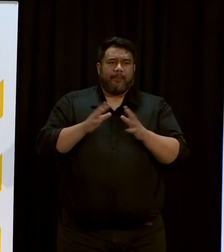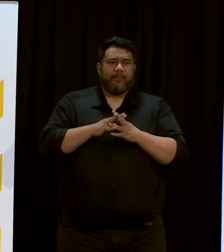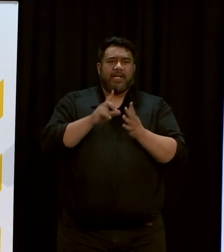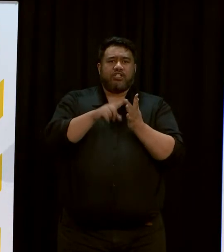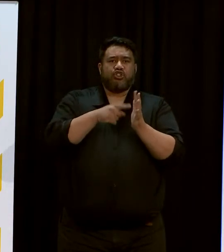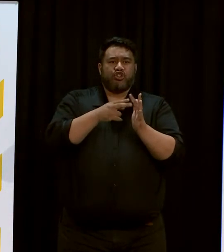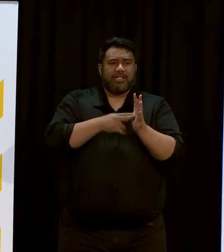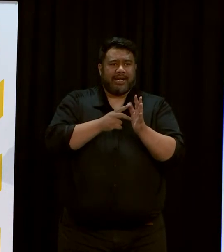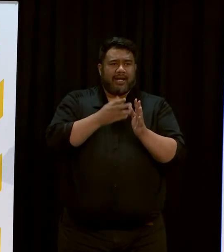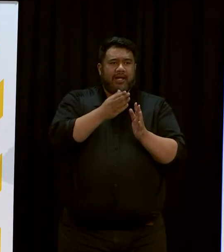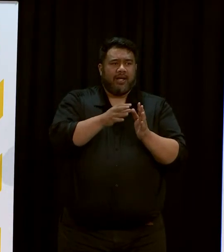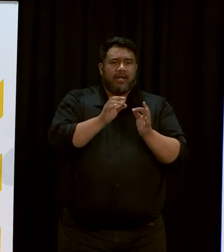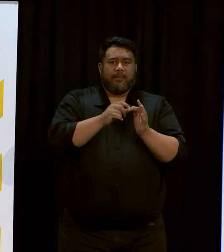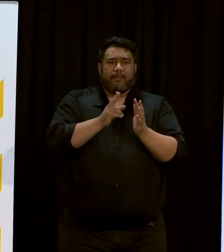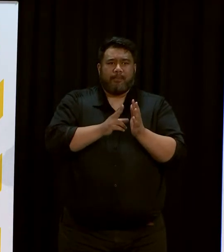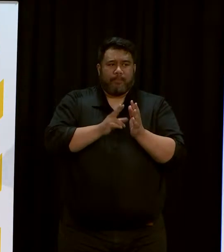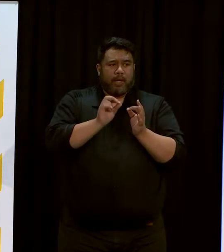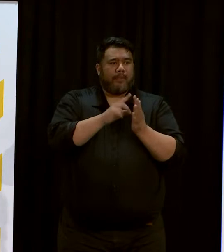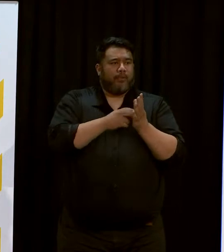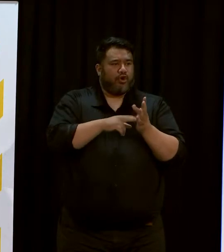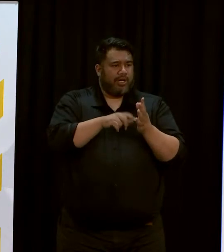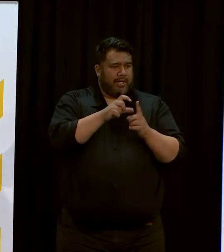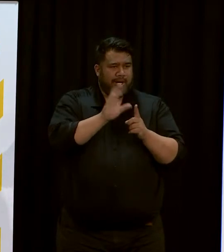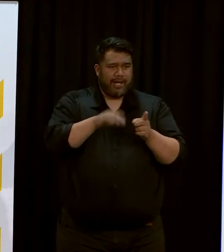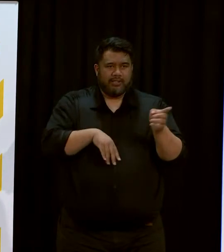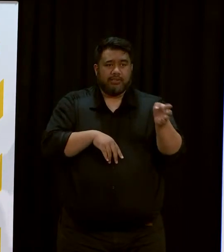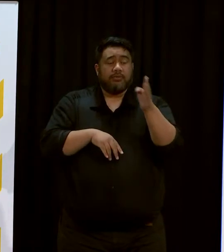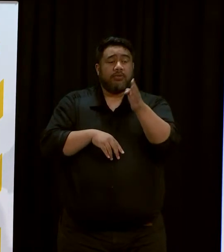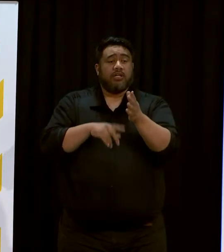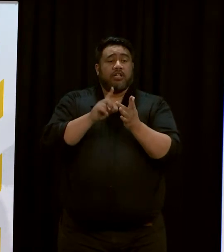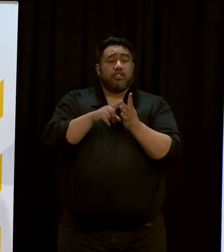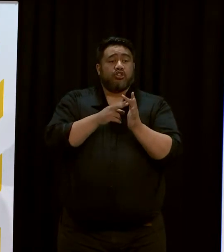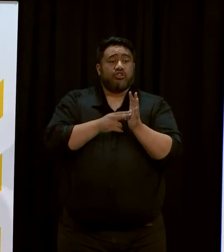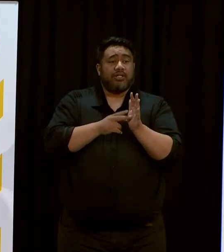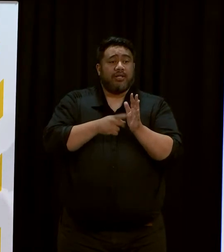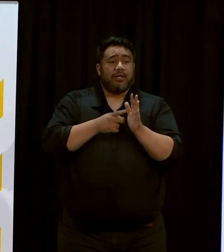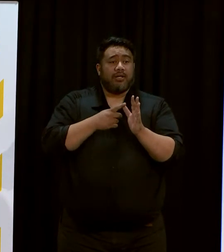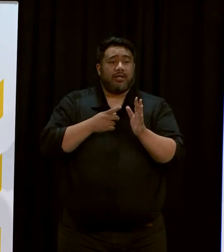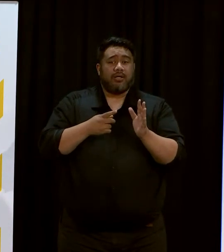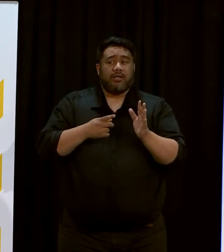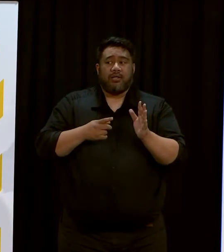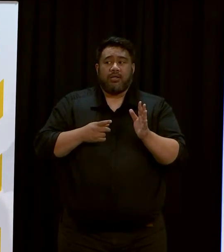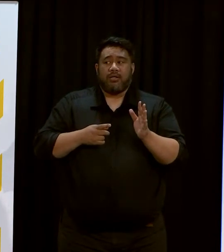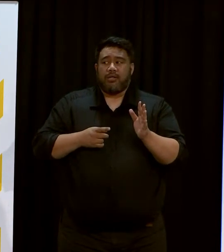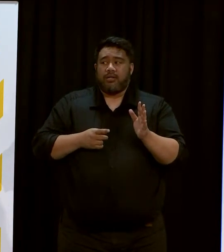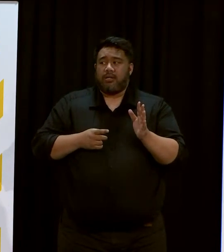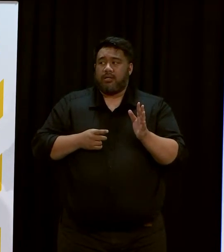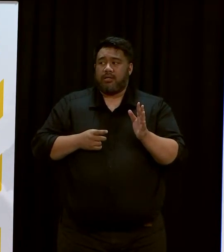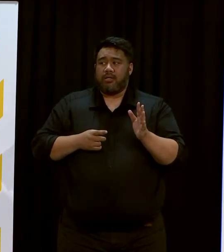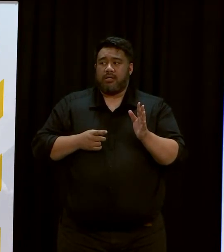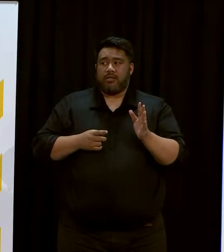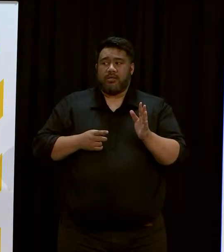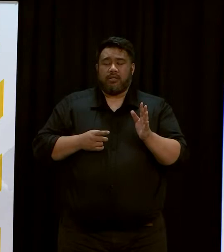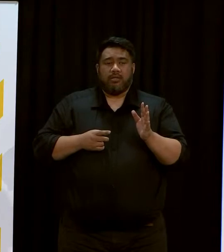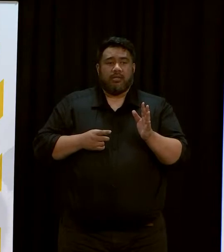Gina, Ben, and then I'm going to finish on Bernard. Just a clarification, that alert... I was going to give you a question. You